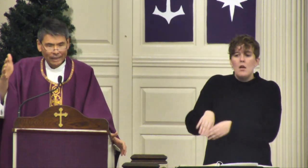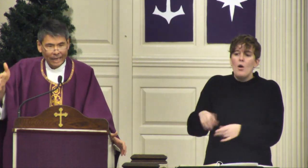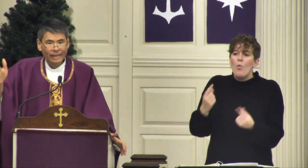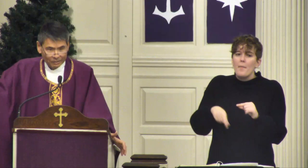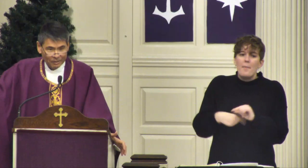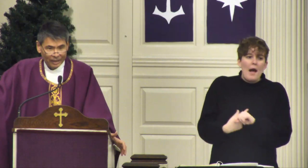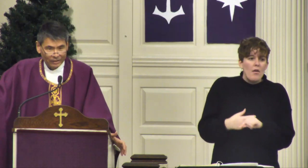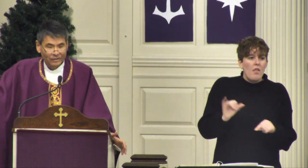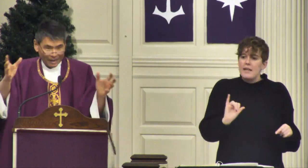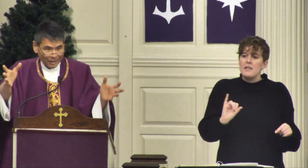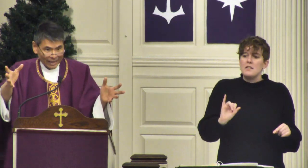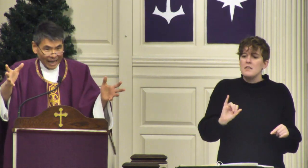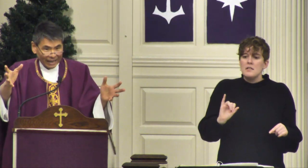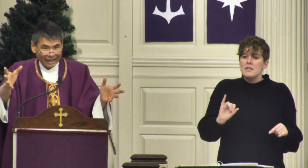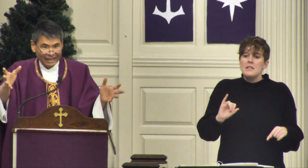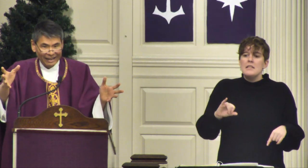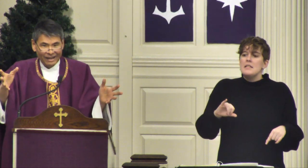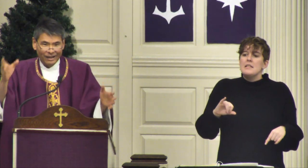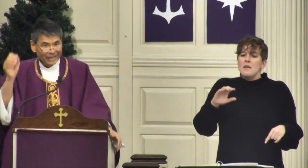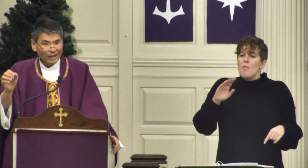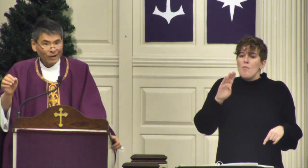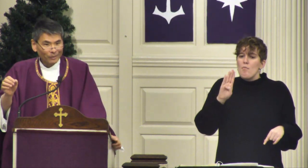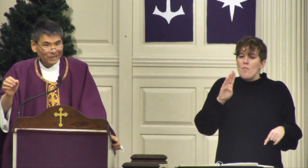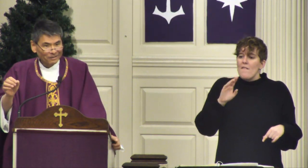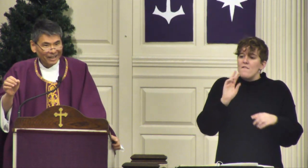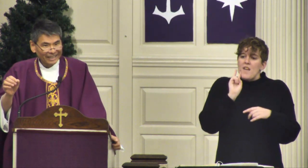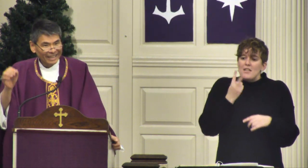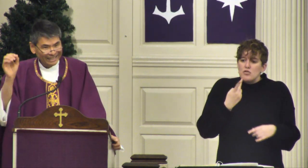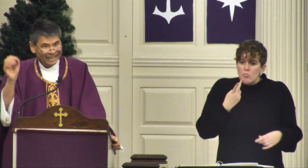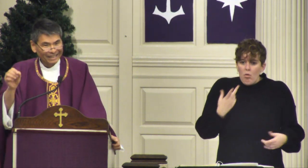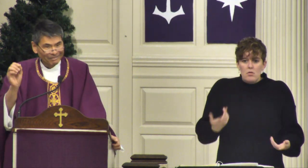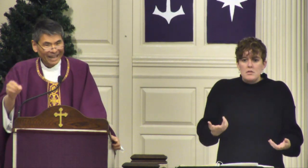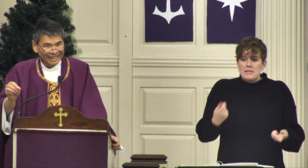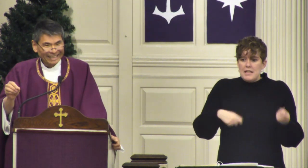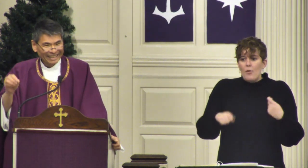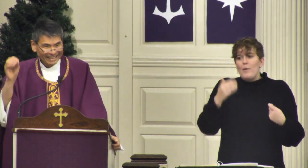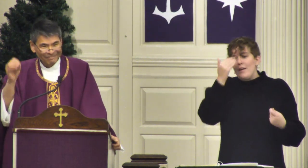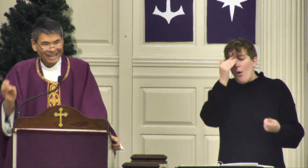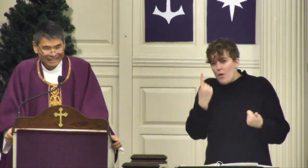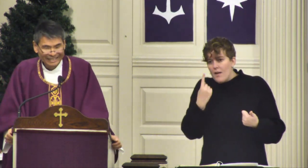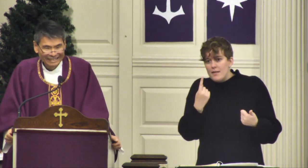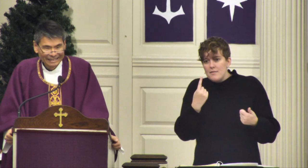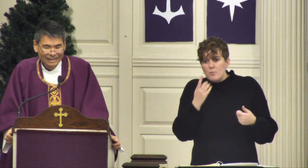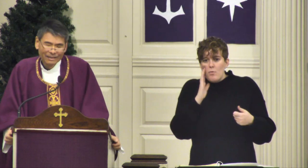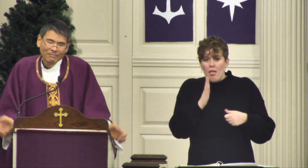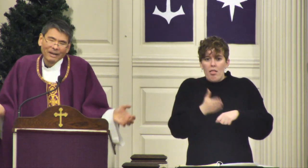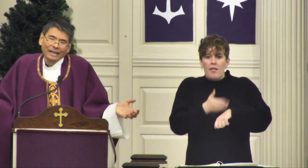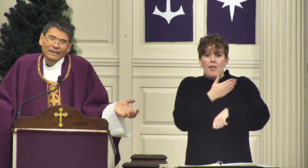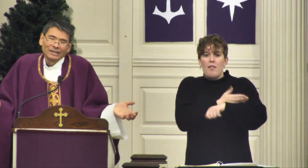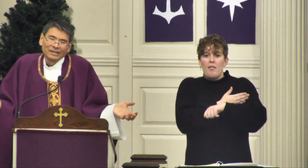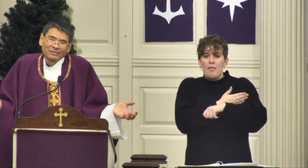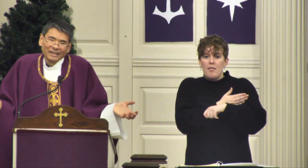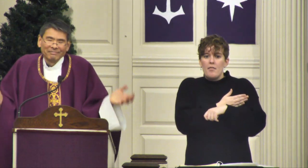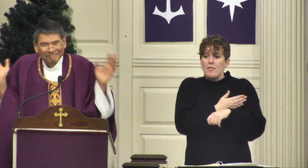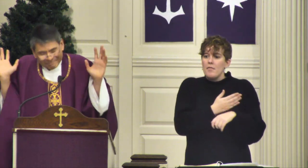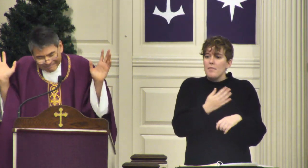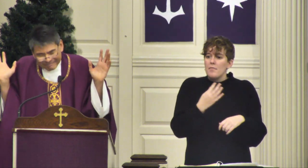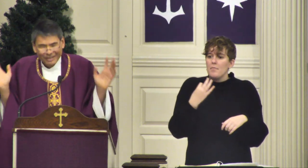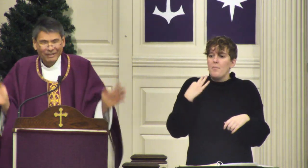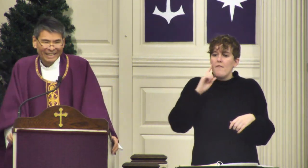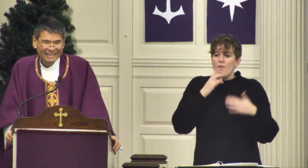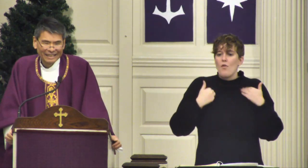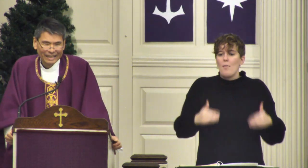and spinach? How about that? We know which one is going to make the body better. But children,